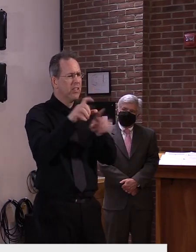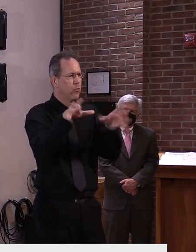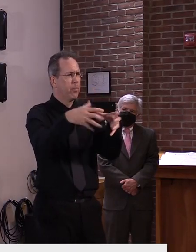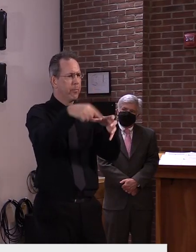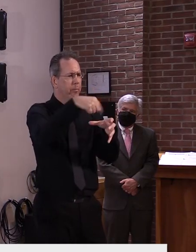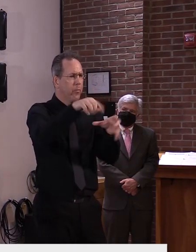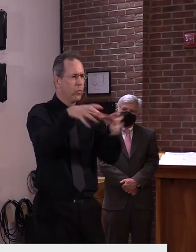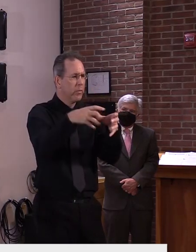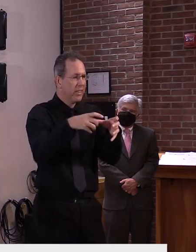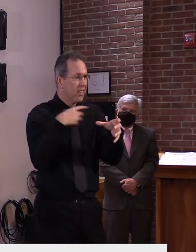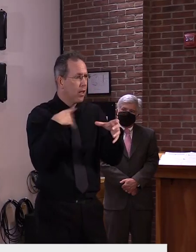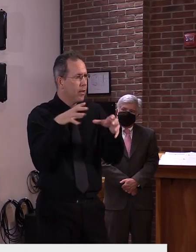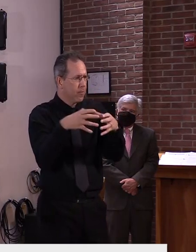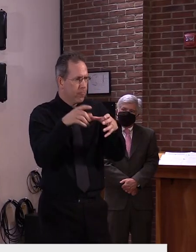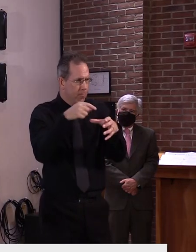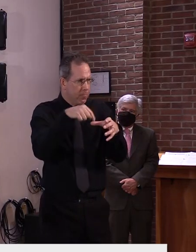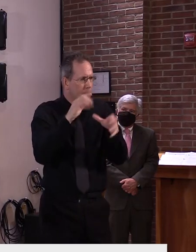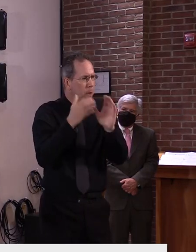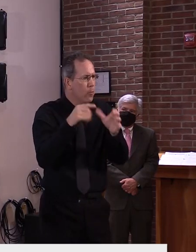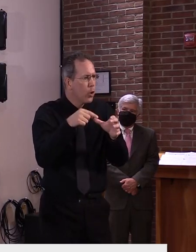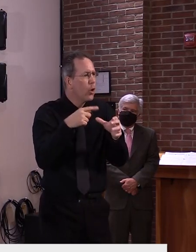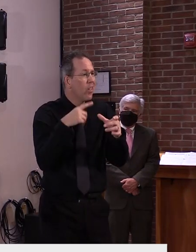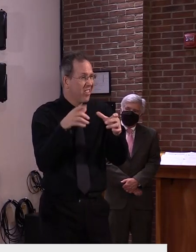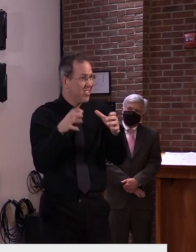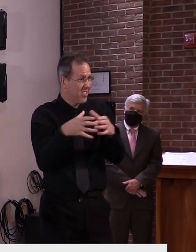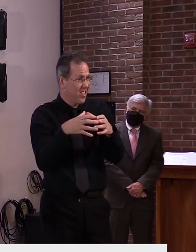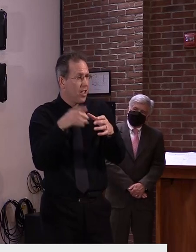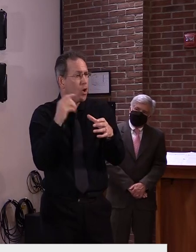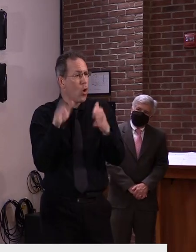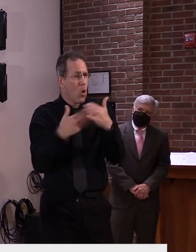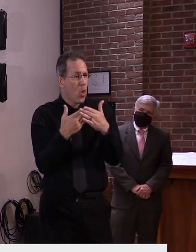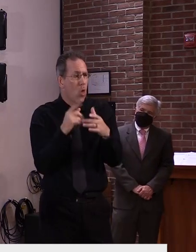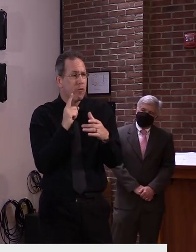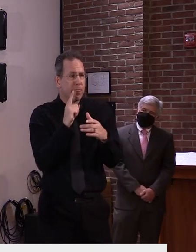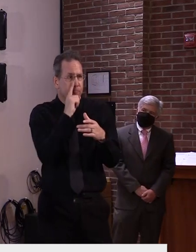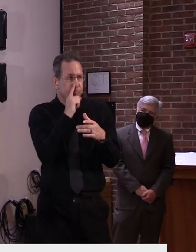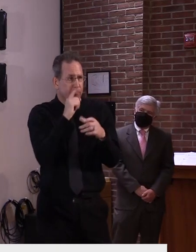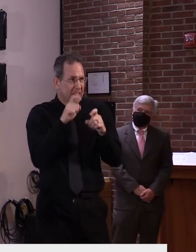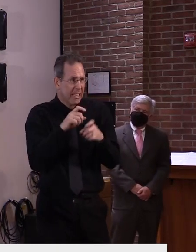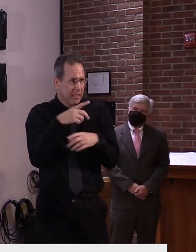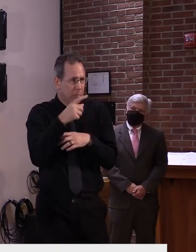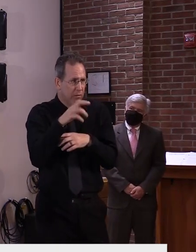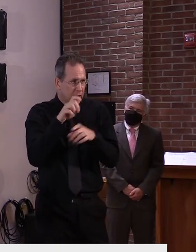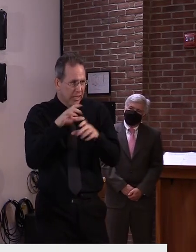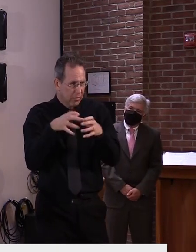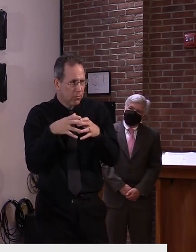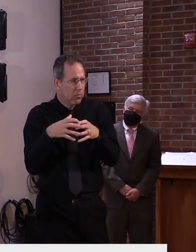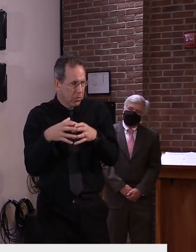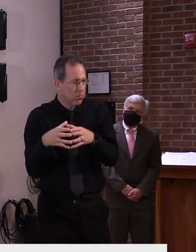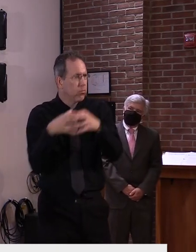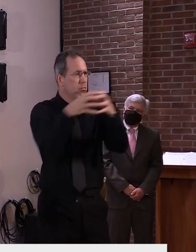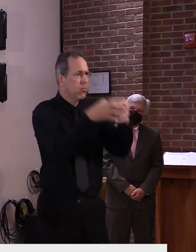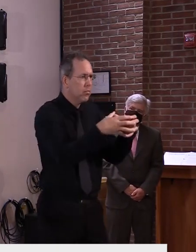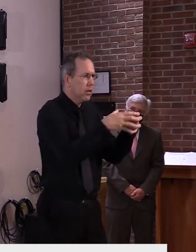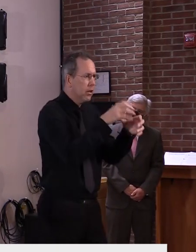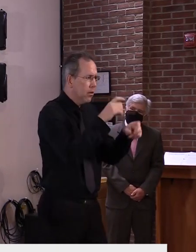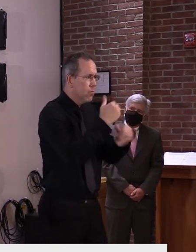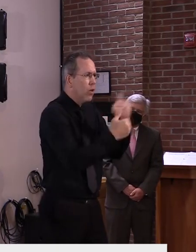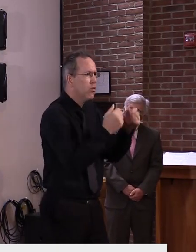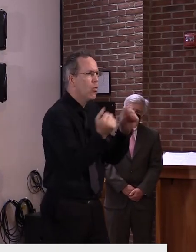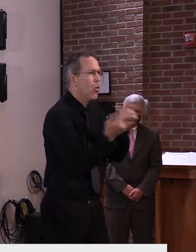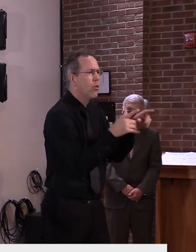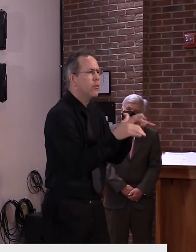test them as a group so that you save on doing individual tests on all of those samples. So if you